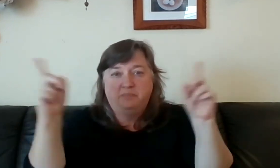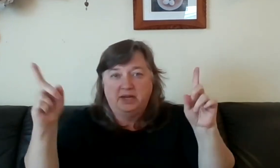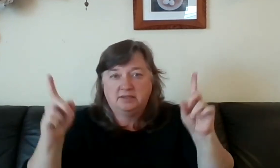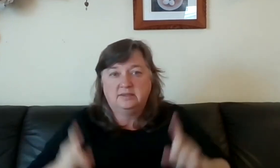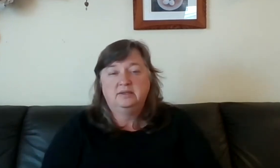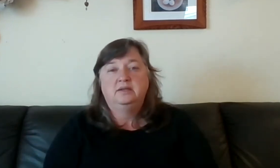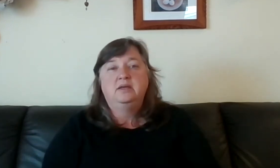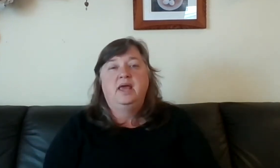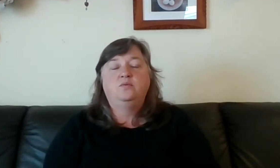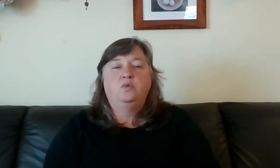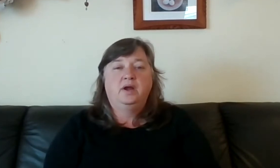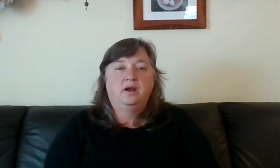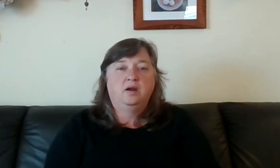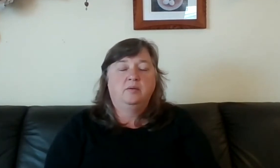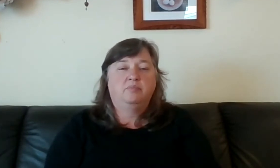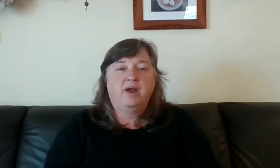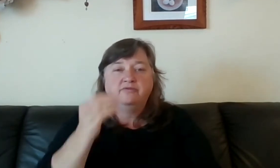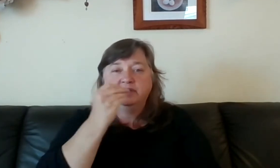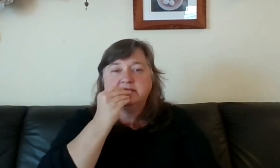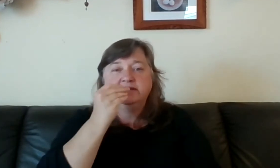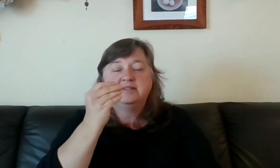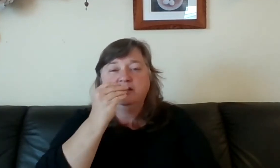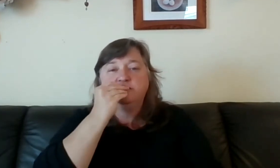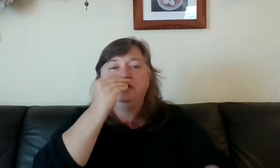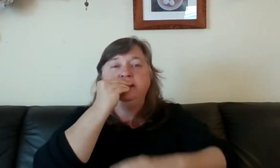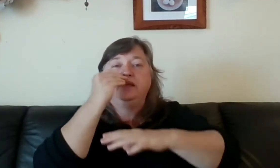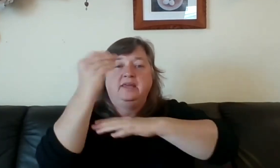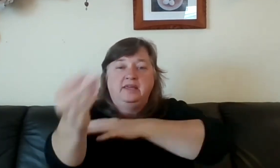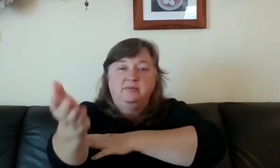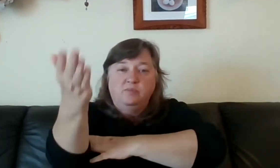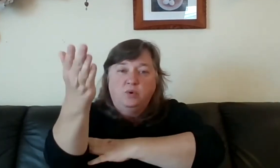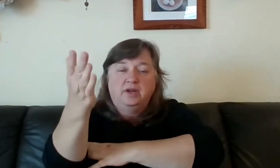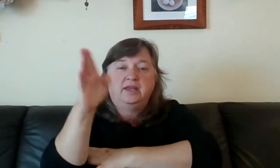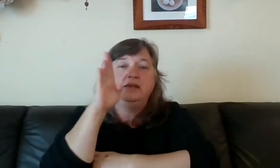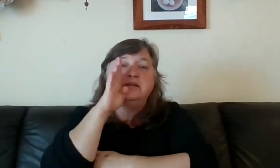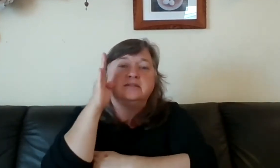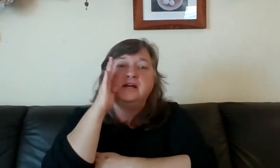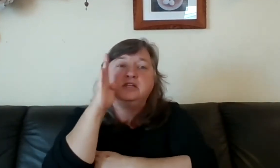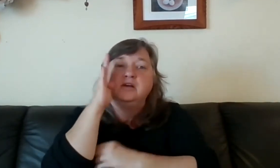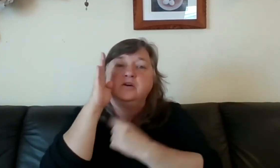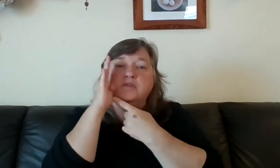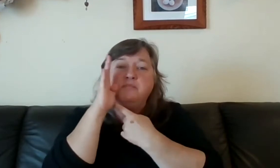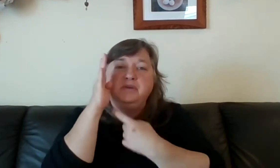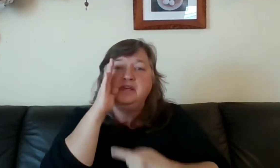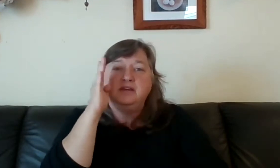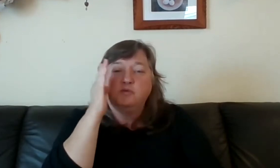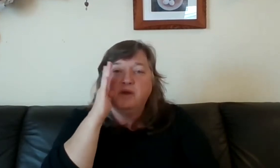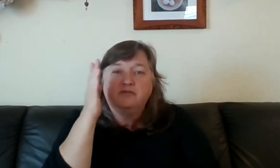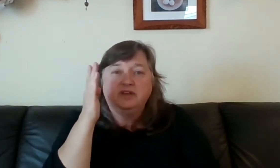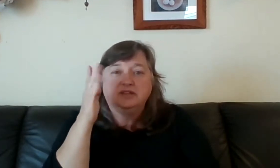but. And where breakfast, instead of being eat morning, is signed with a B for breakfast,